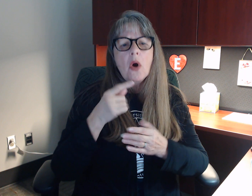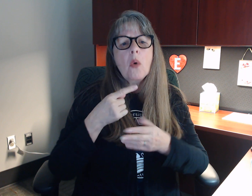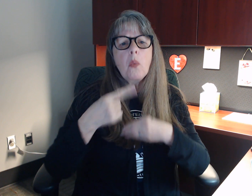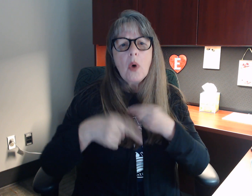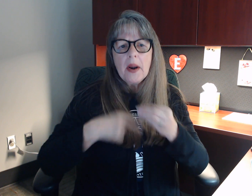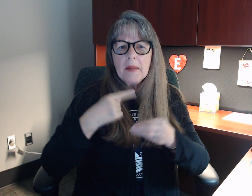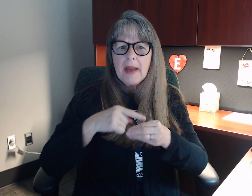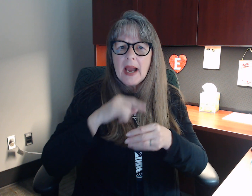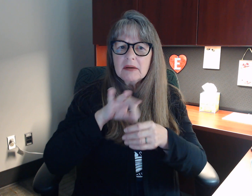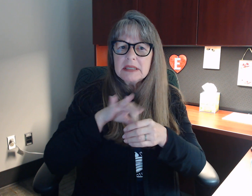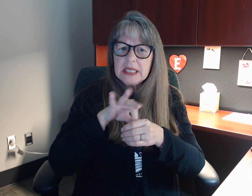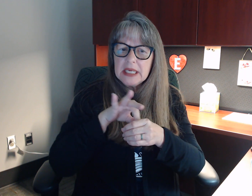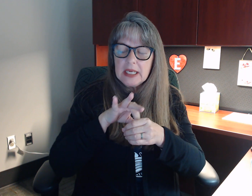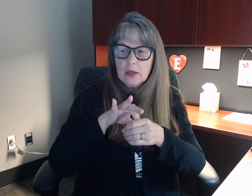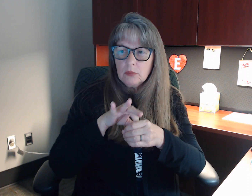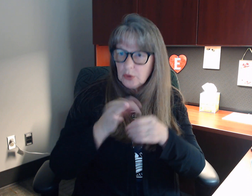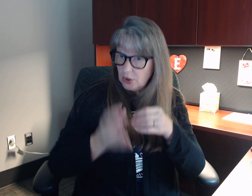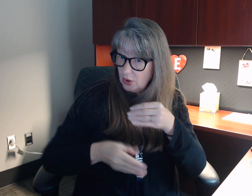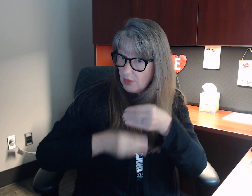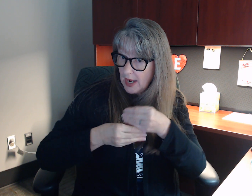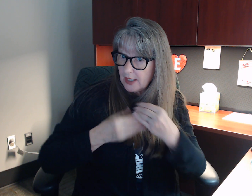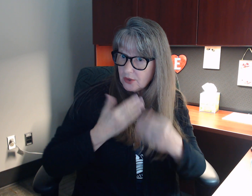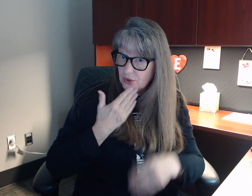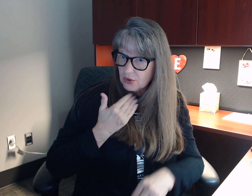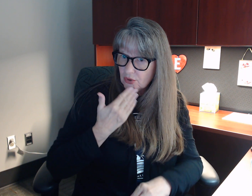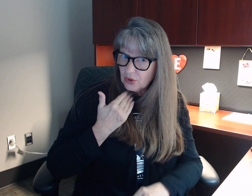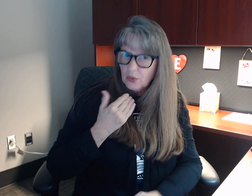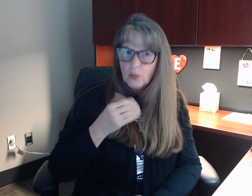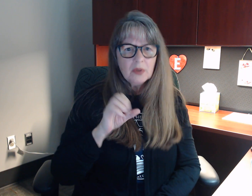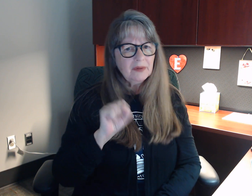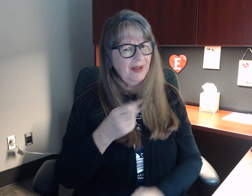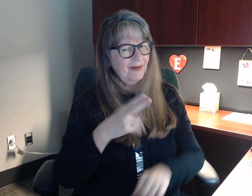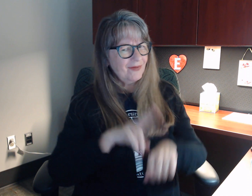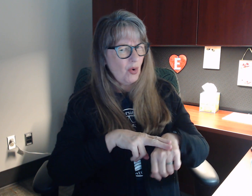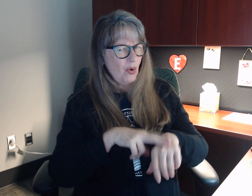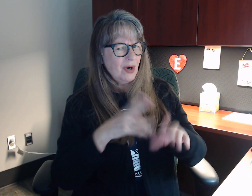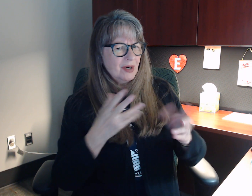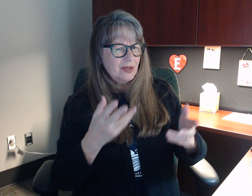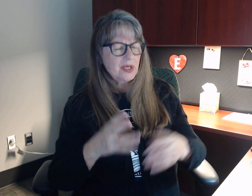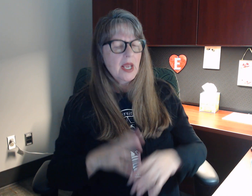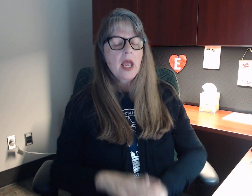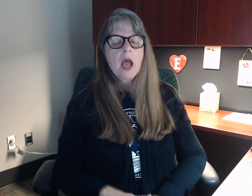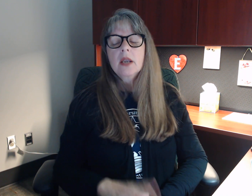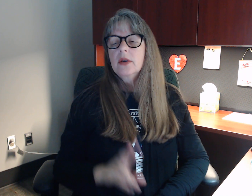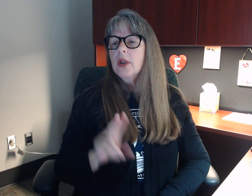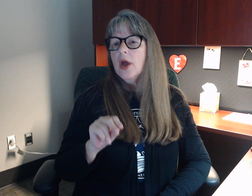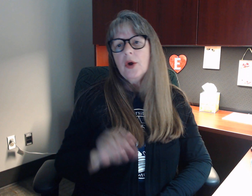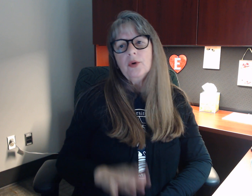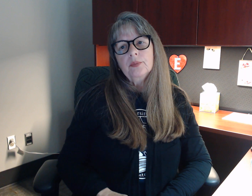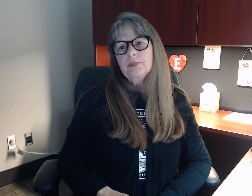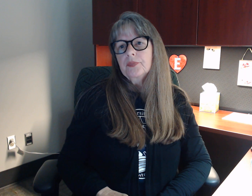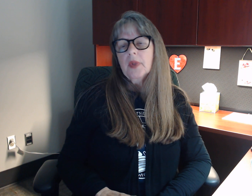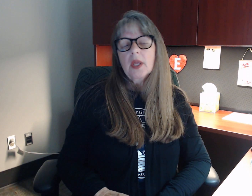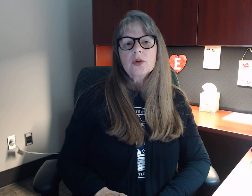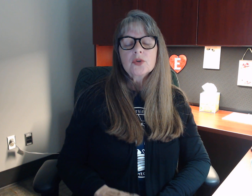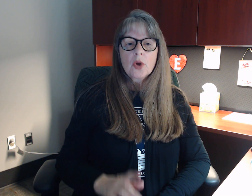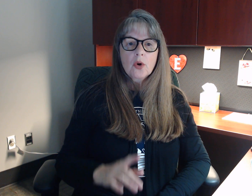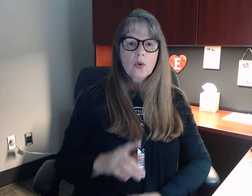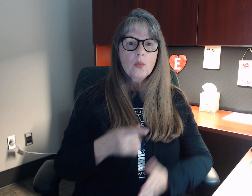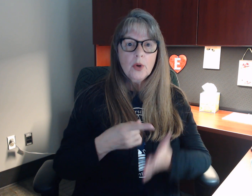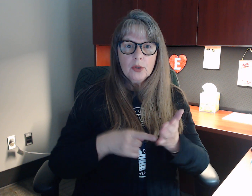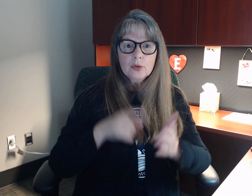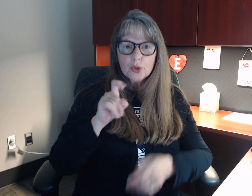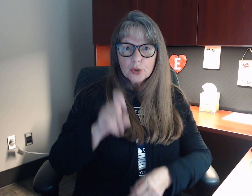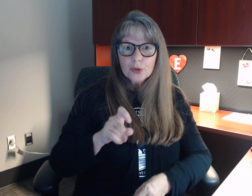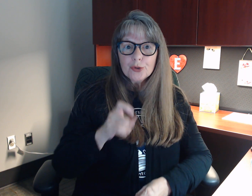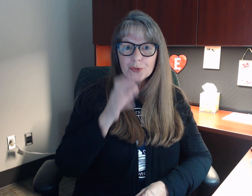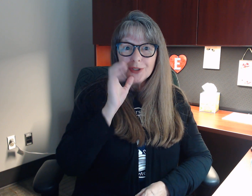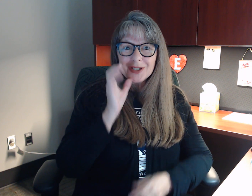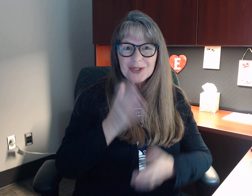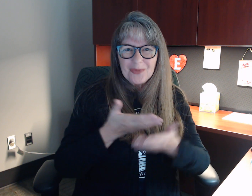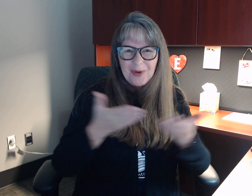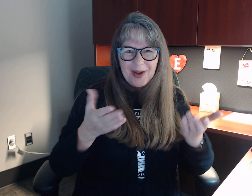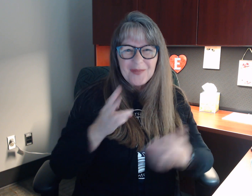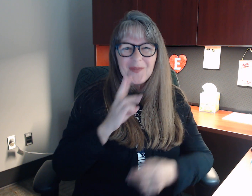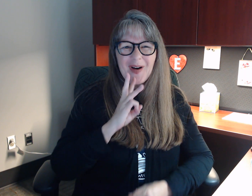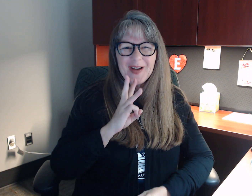What about tea? Well, do you add sugar? Well, of course. No. So what you should drink is what?